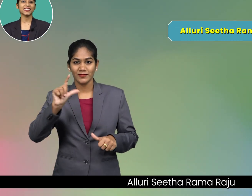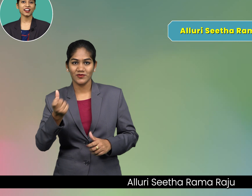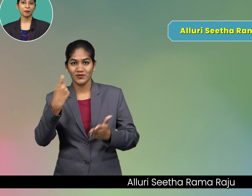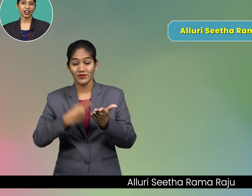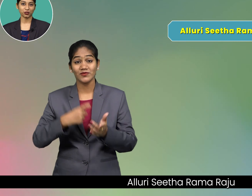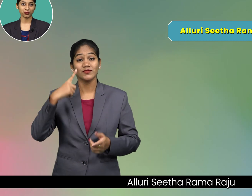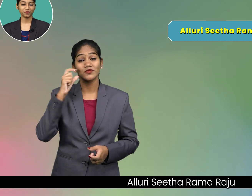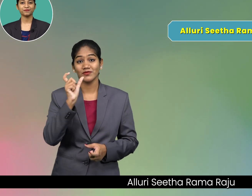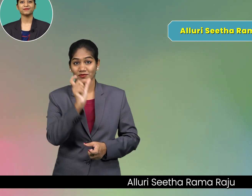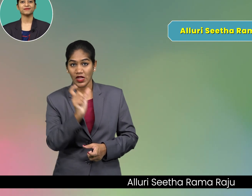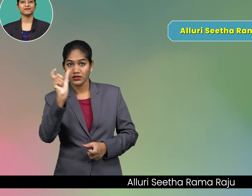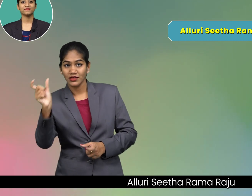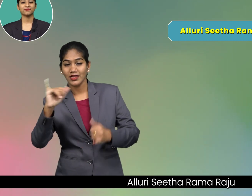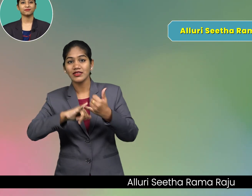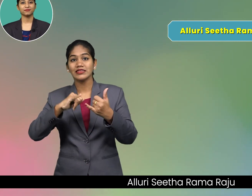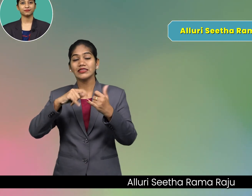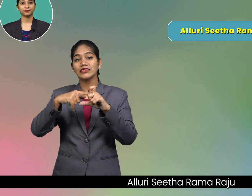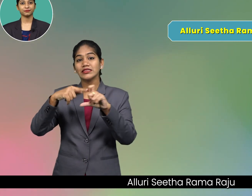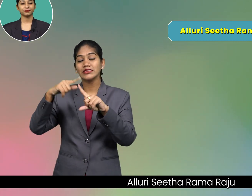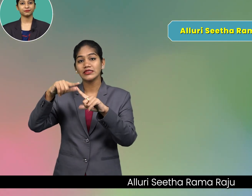Alluri Sita Ramaraju.